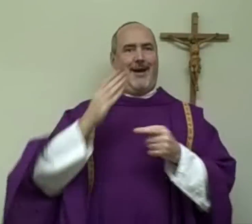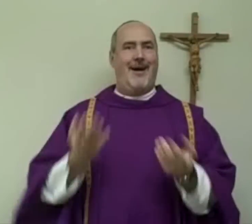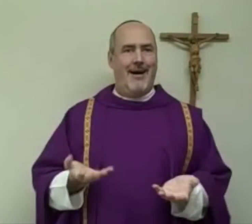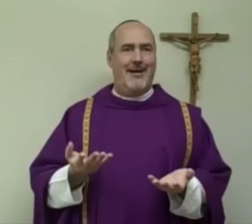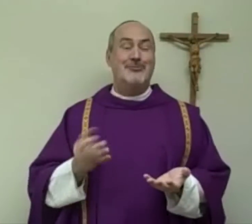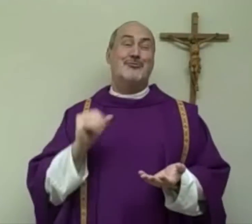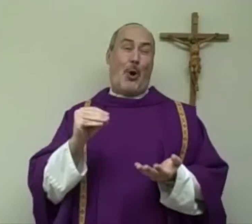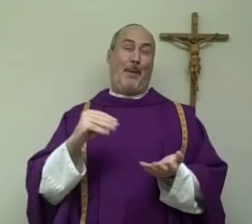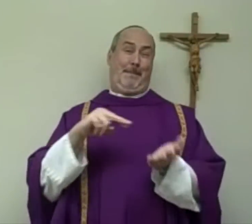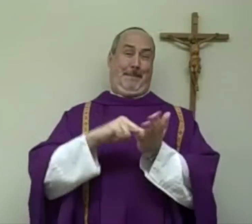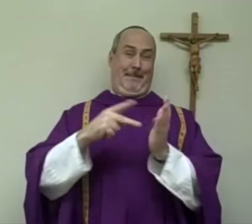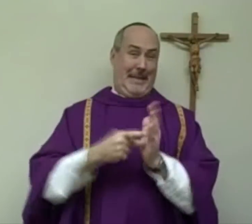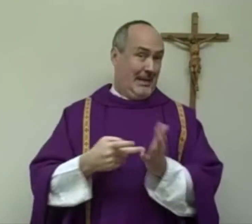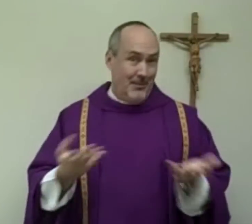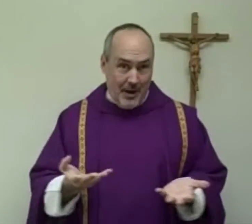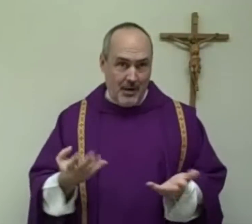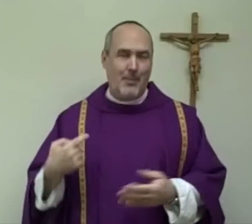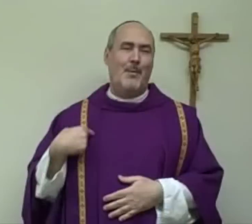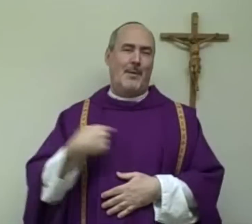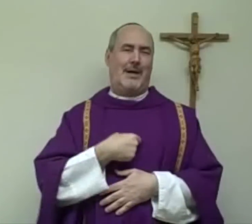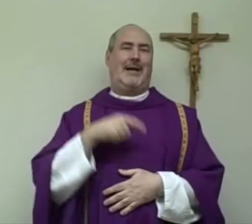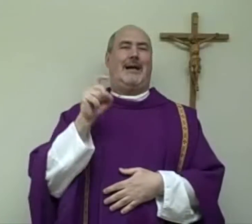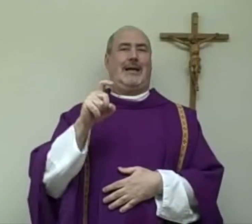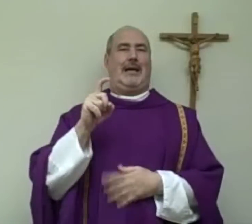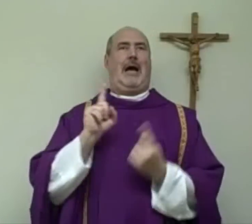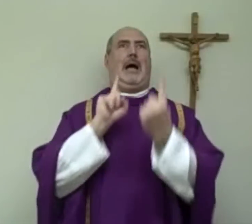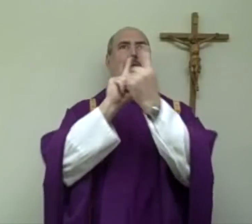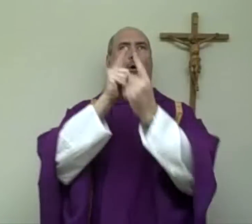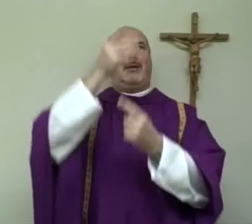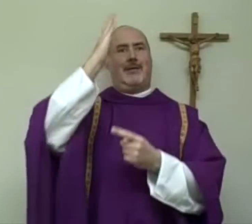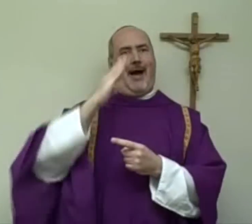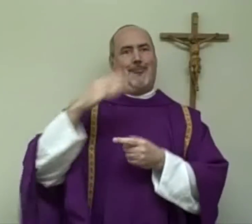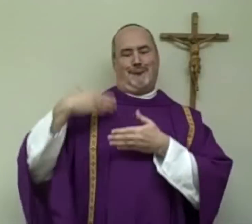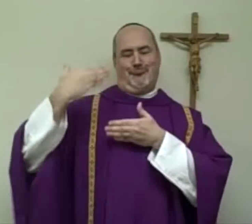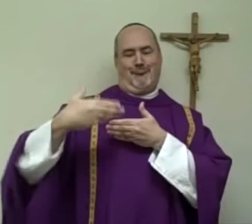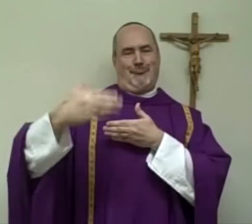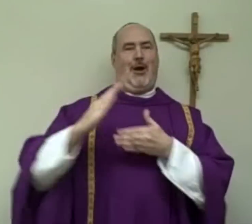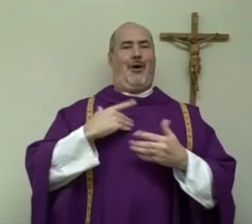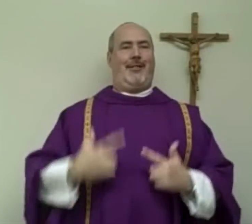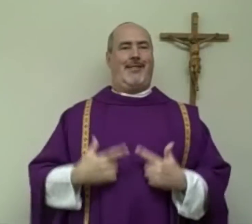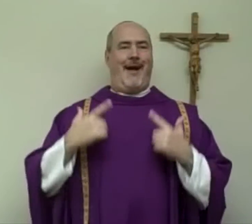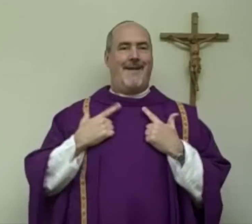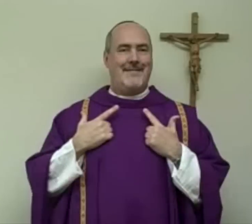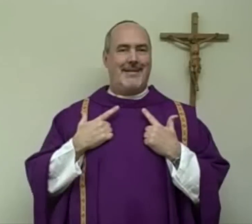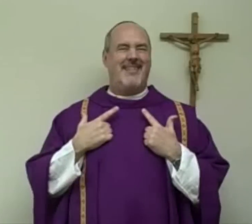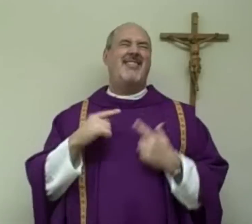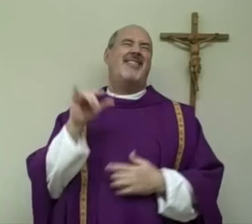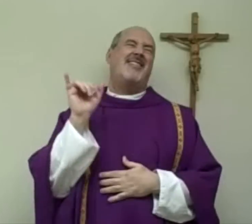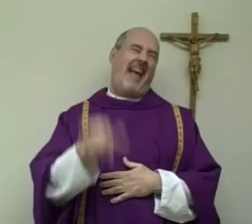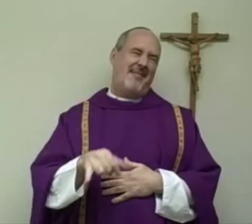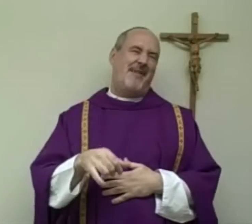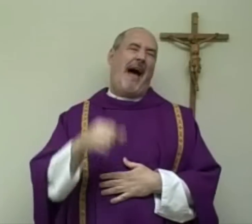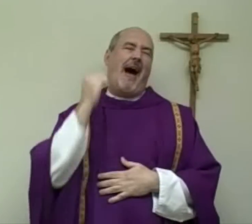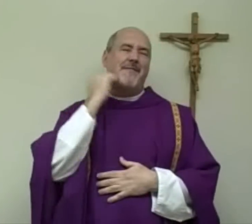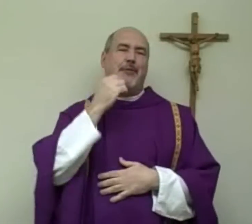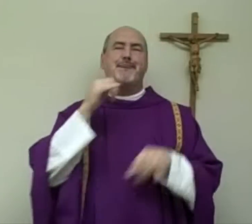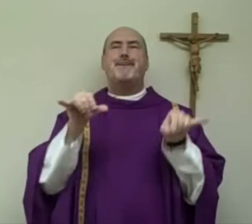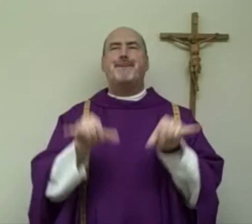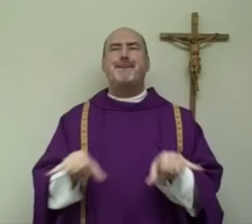let them know about Him. So, what does that mean? It means that we need to meet God on a regular basis and have Him